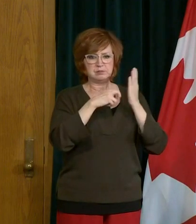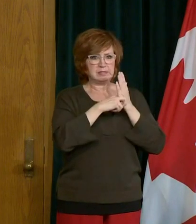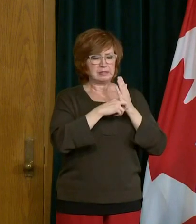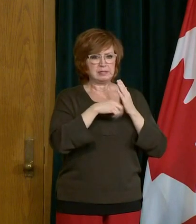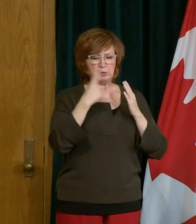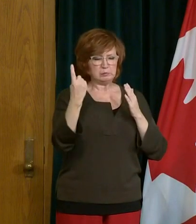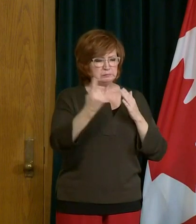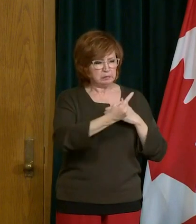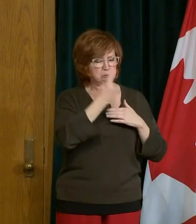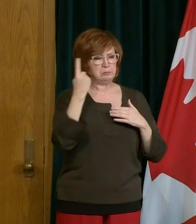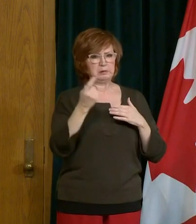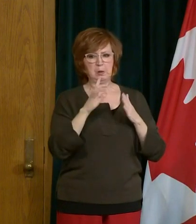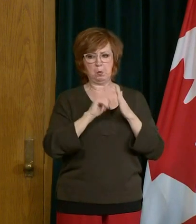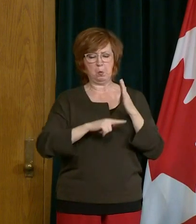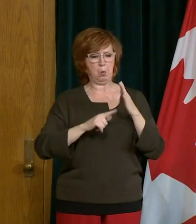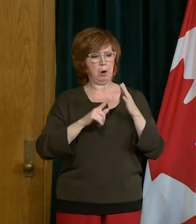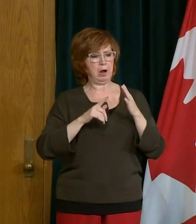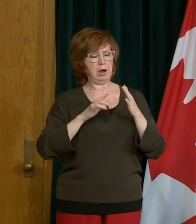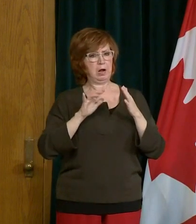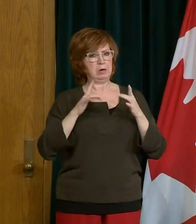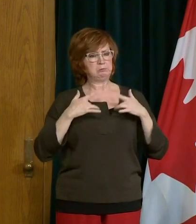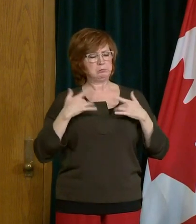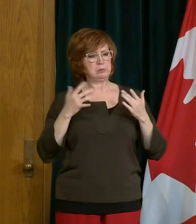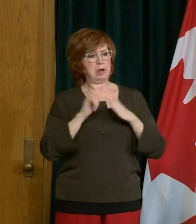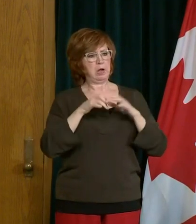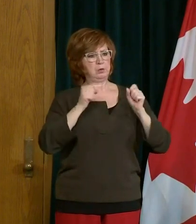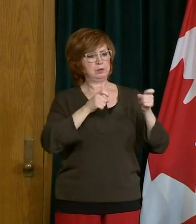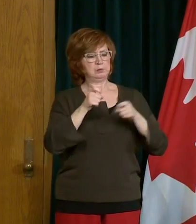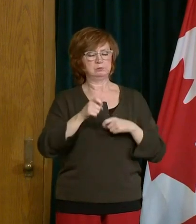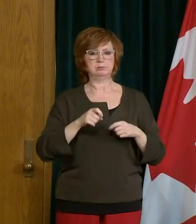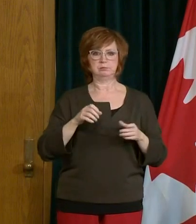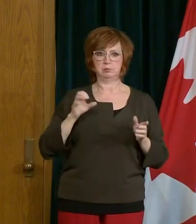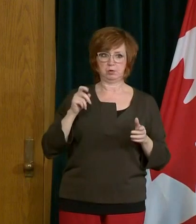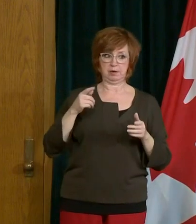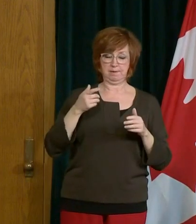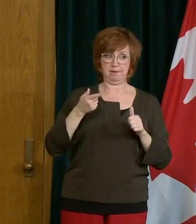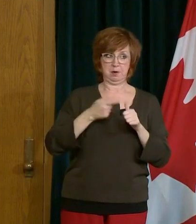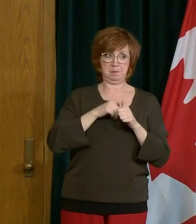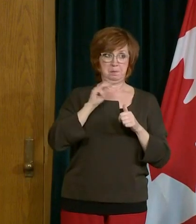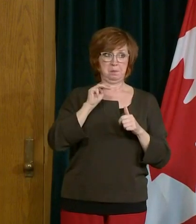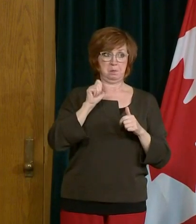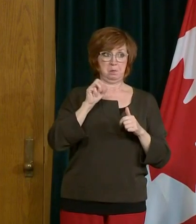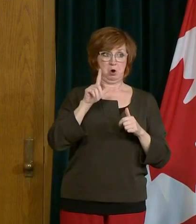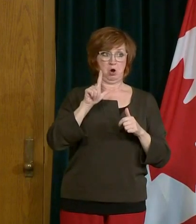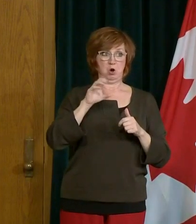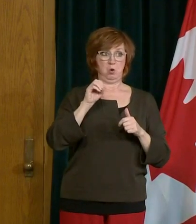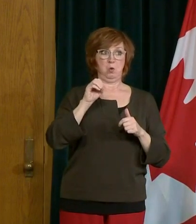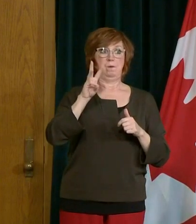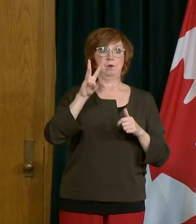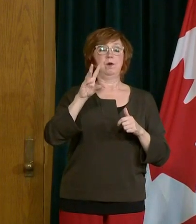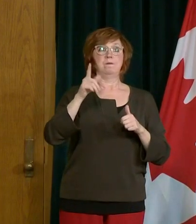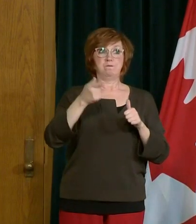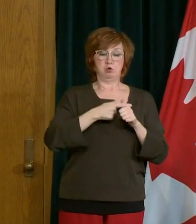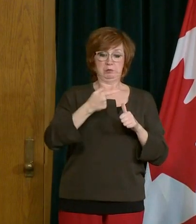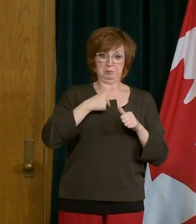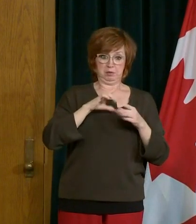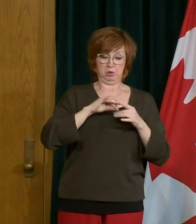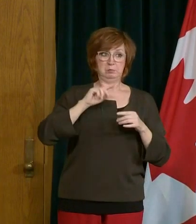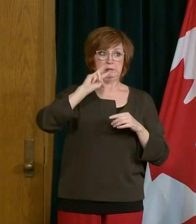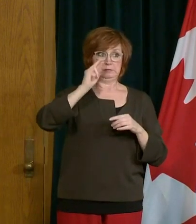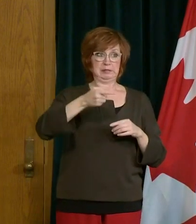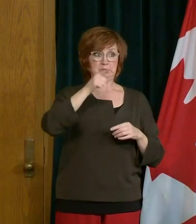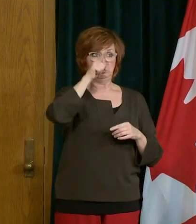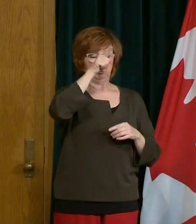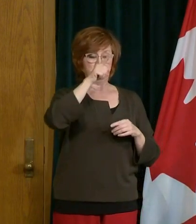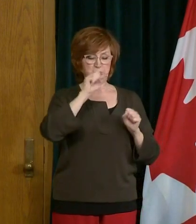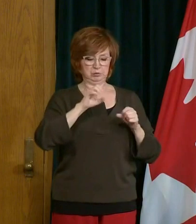You're right. There's a number of Marlo, I'll make a few comments, and you may have something to add. There